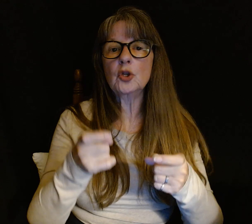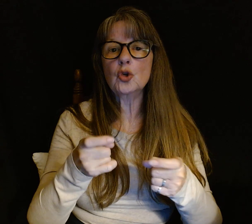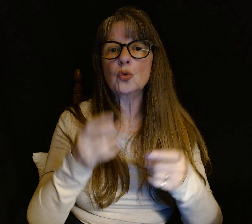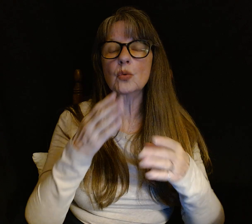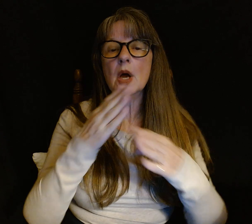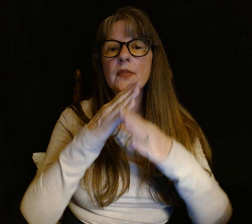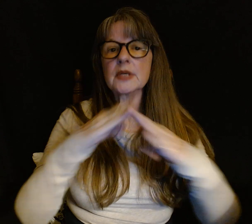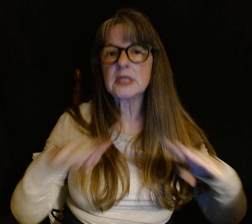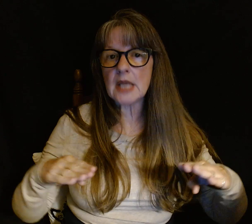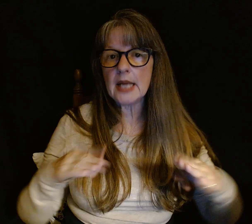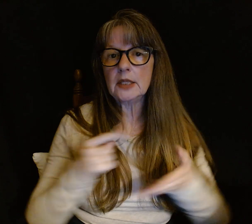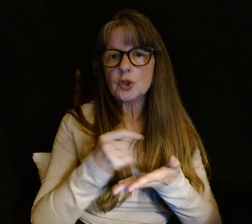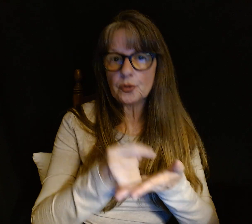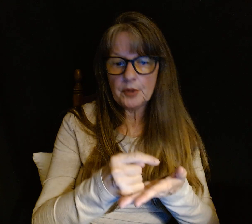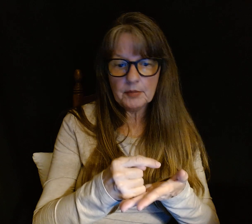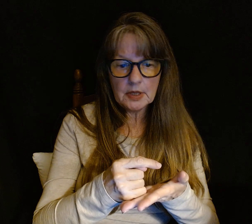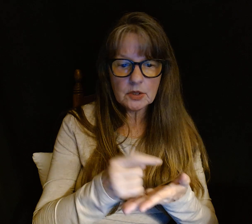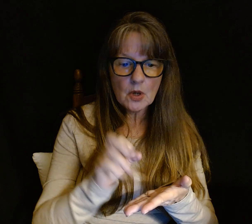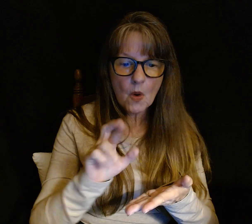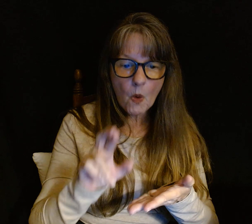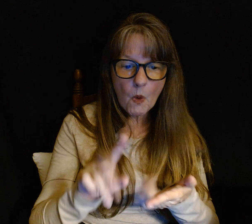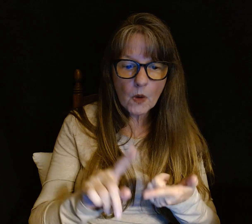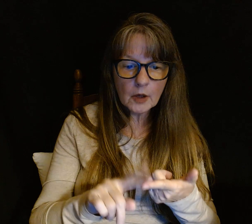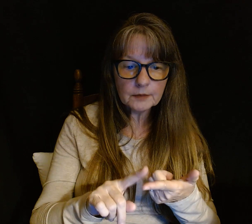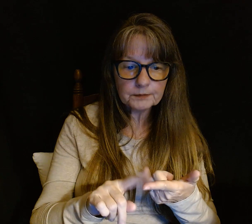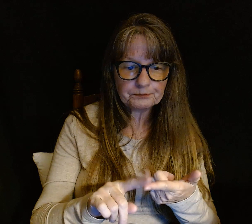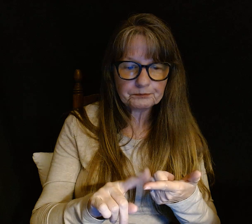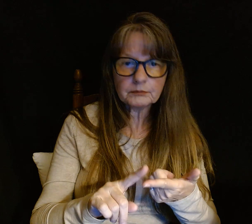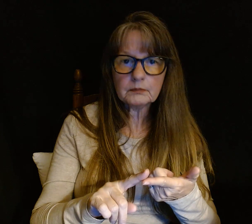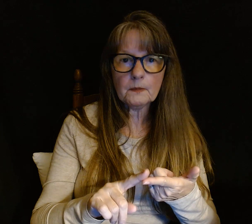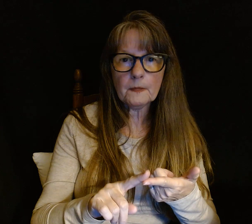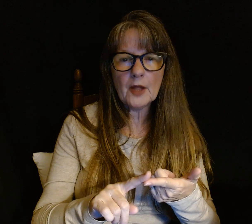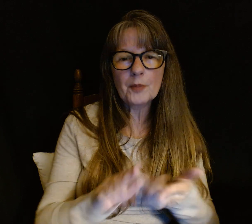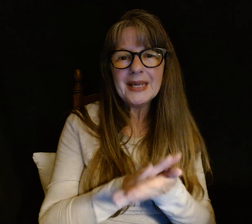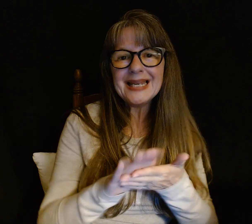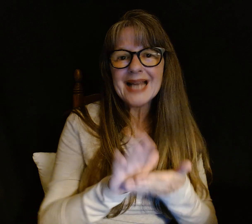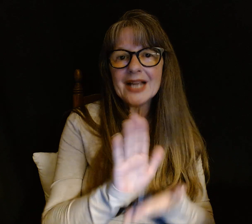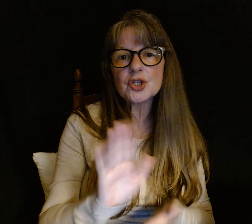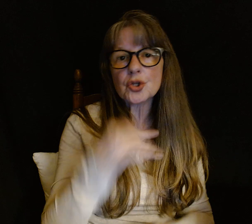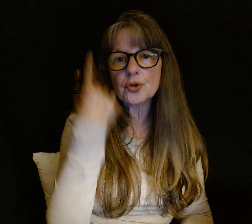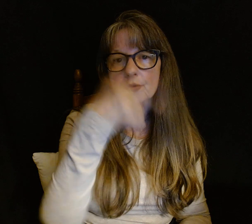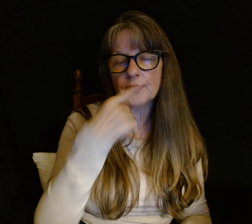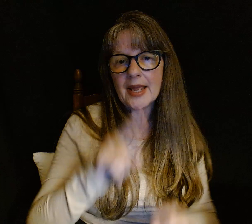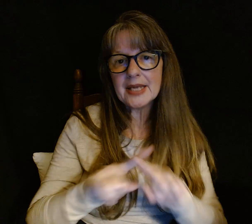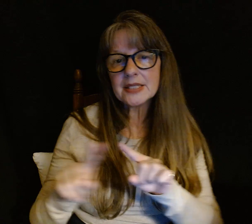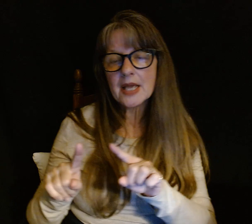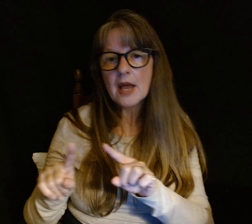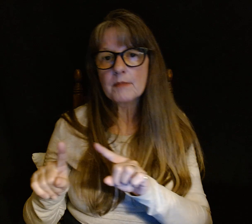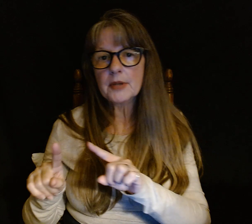you the silent treatment, or they're being nice to your face, but